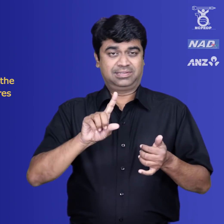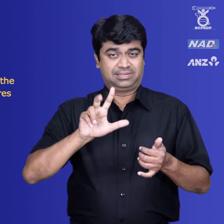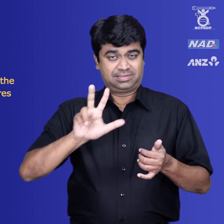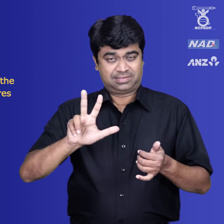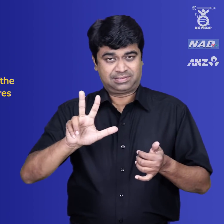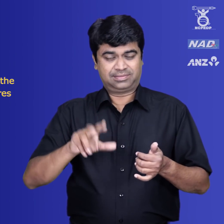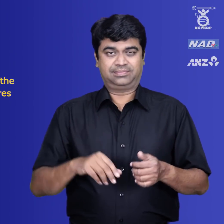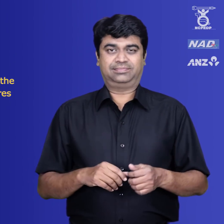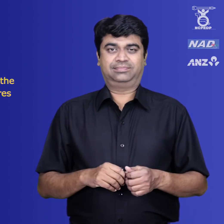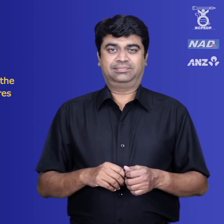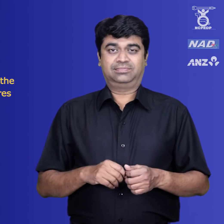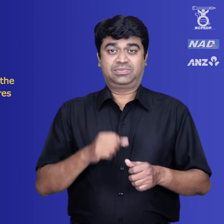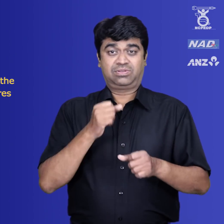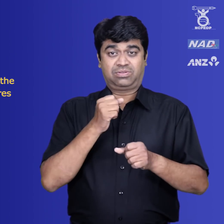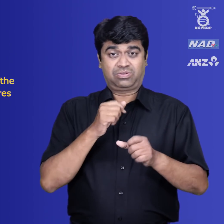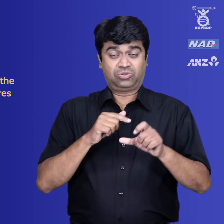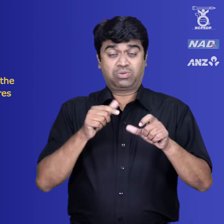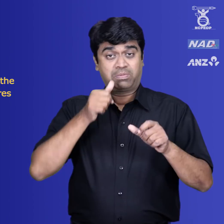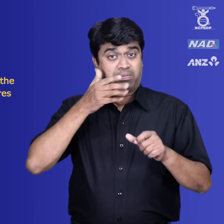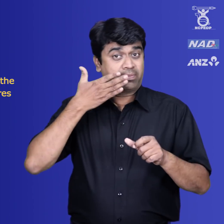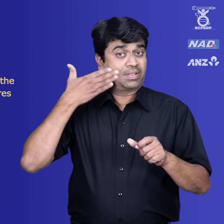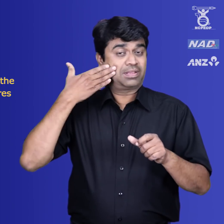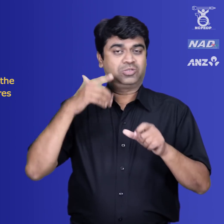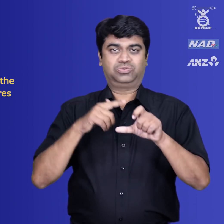18. Adult education.